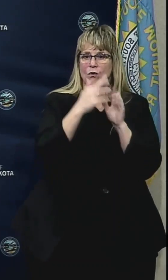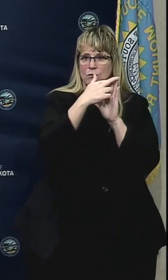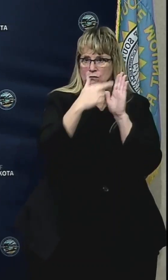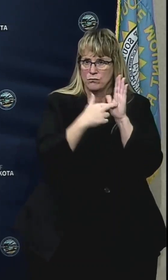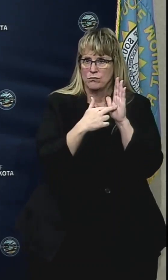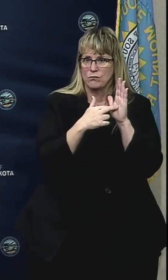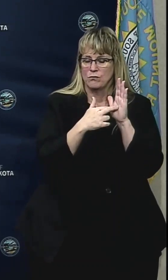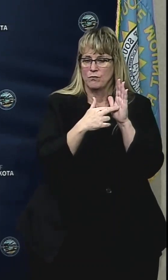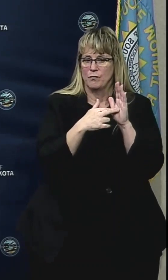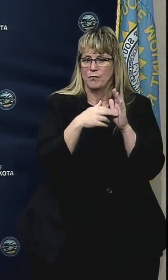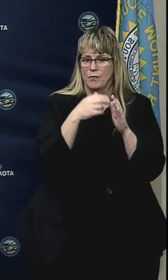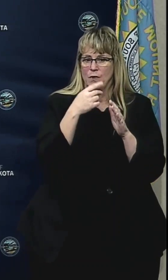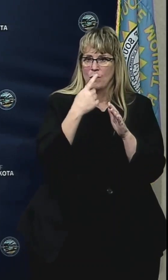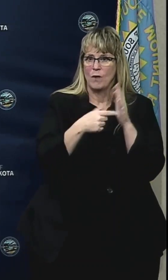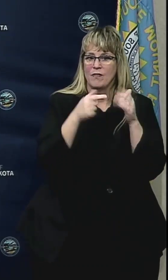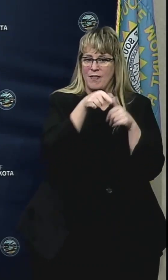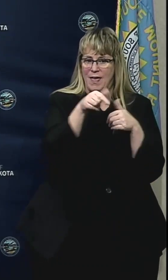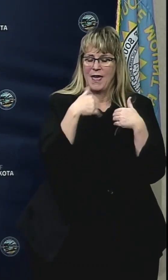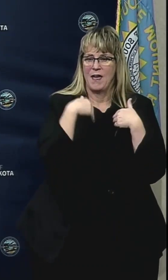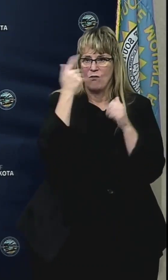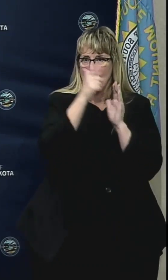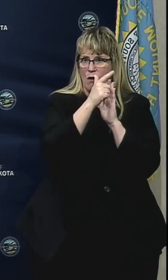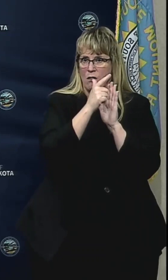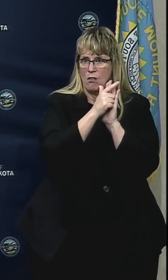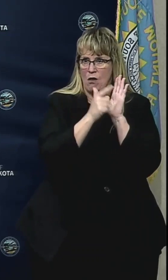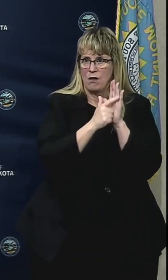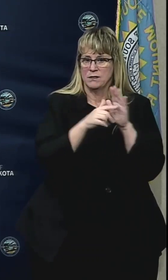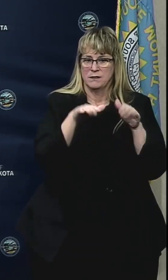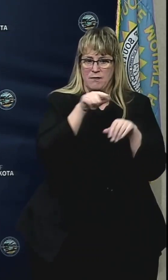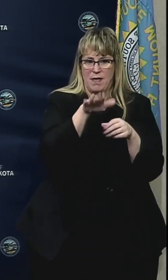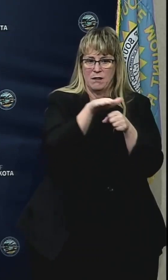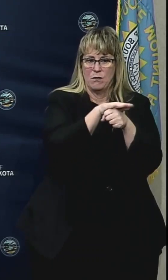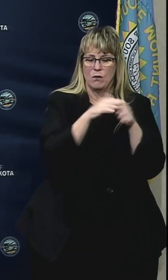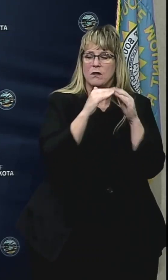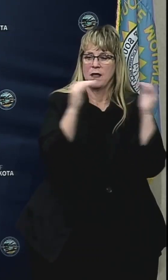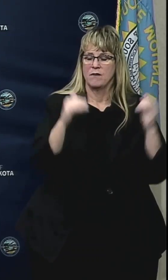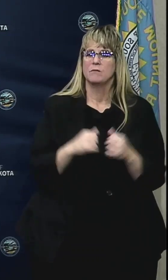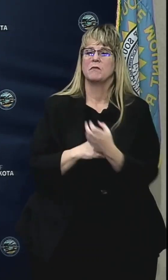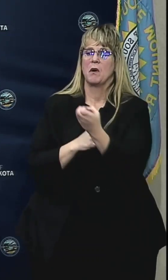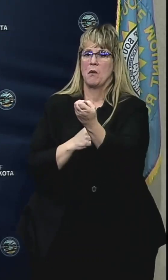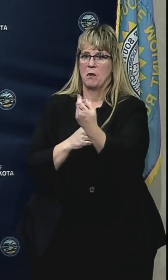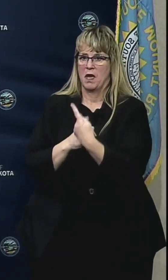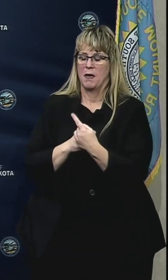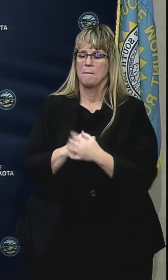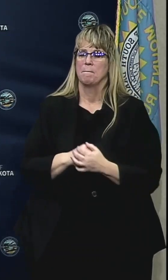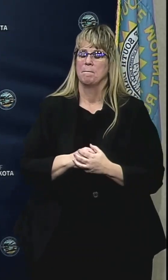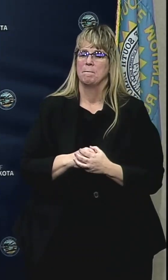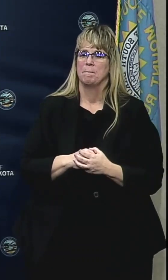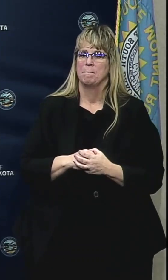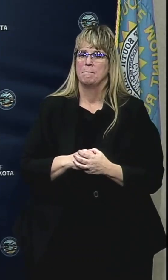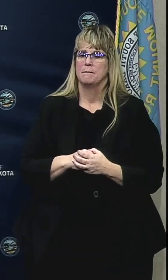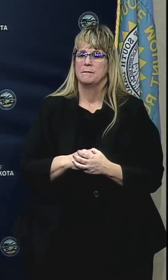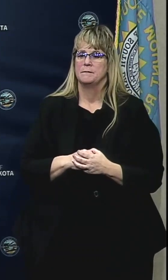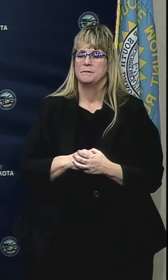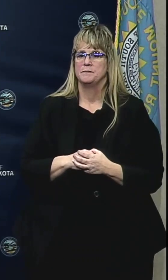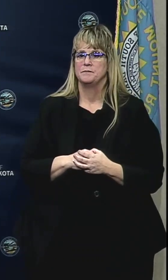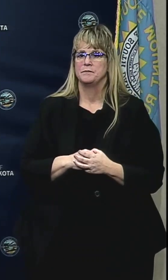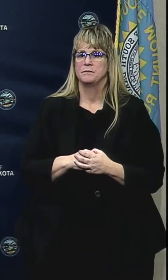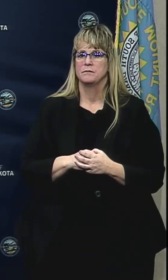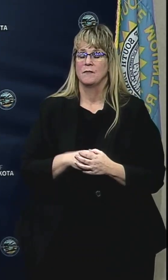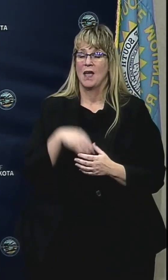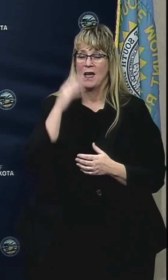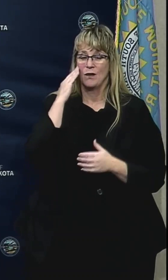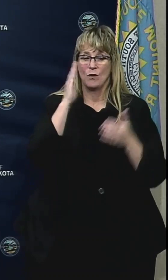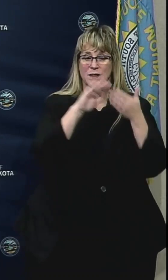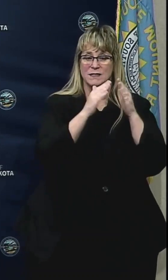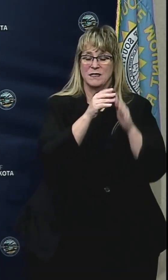ordinances and what they have for laws at the local level. Okay. Now, I know the City